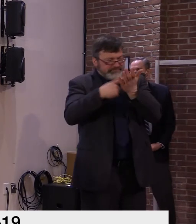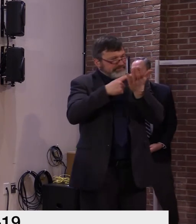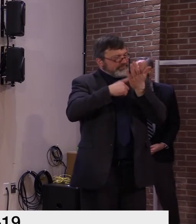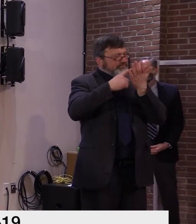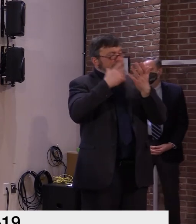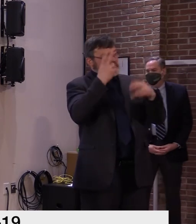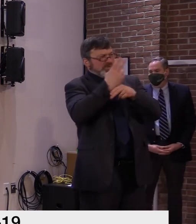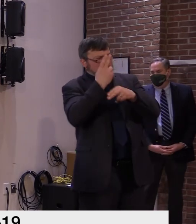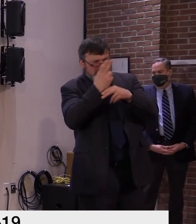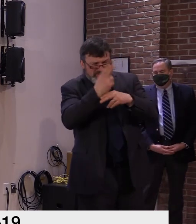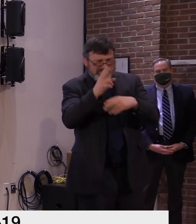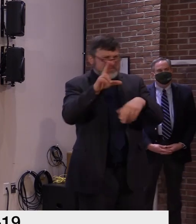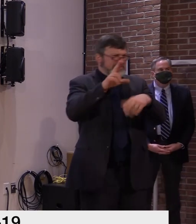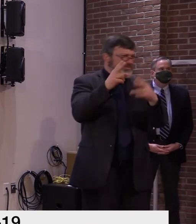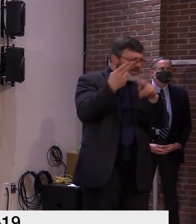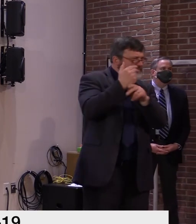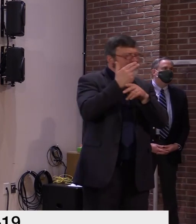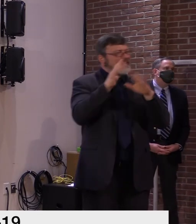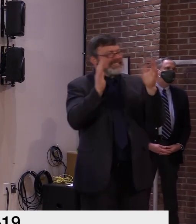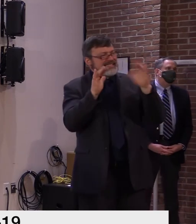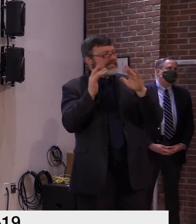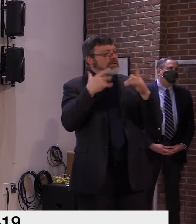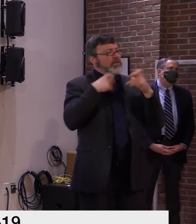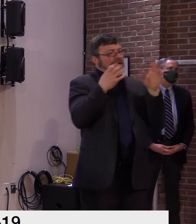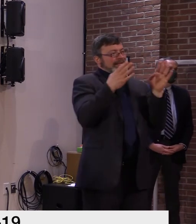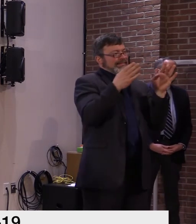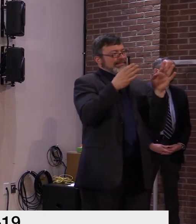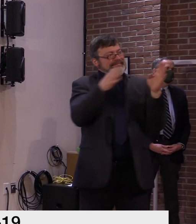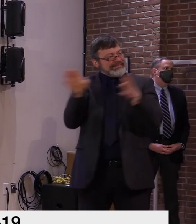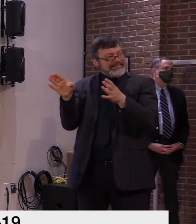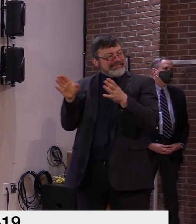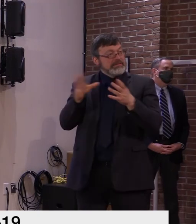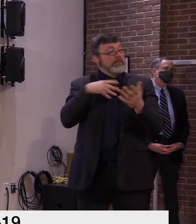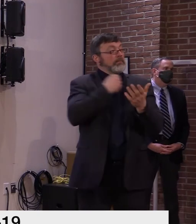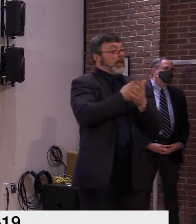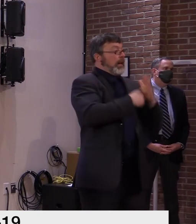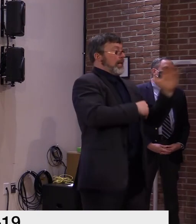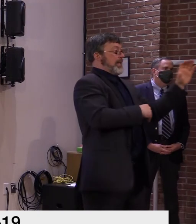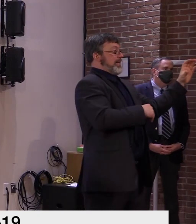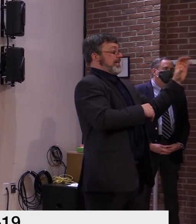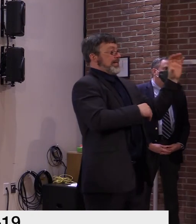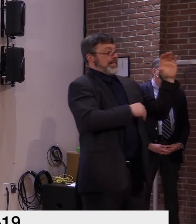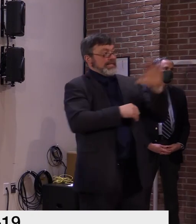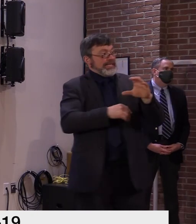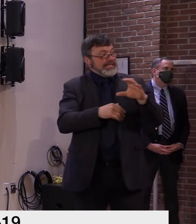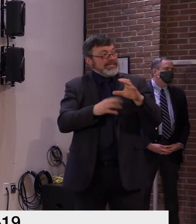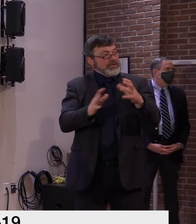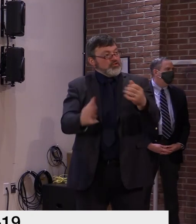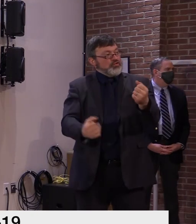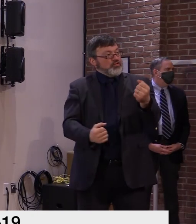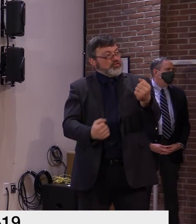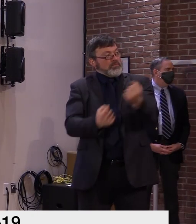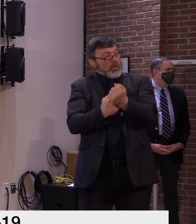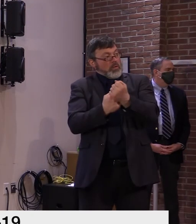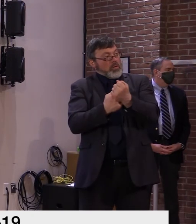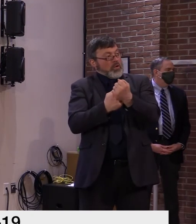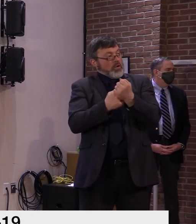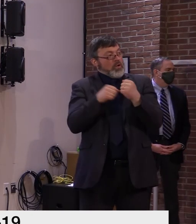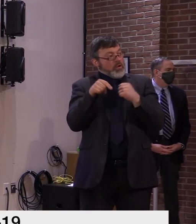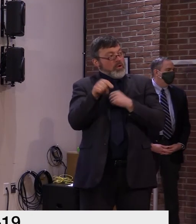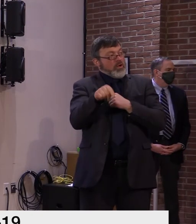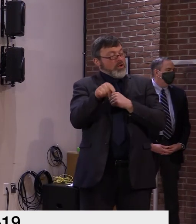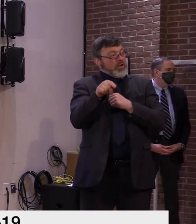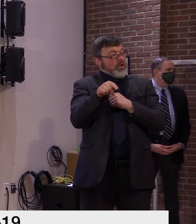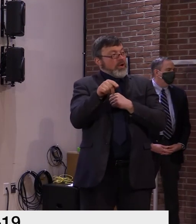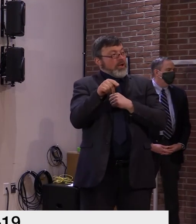to local areas to bring the shelter and we